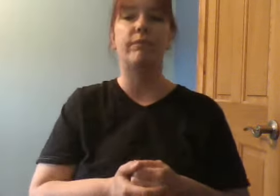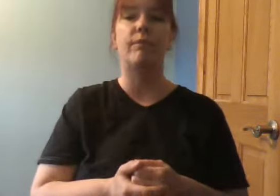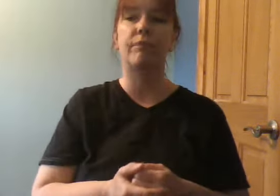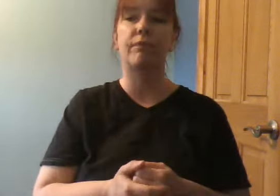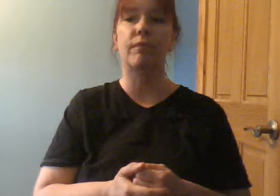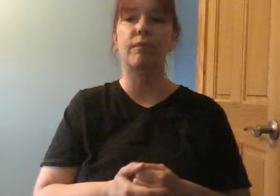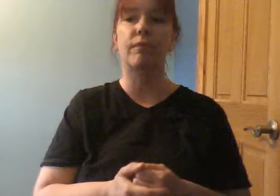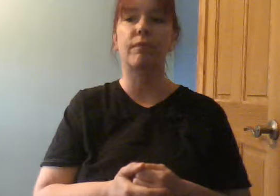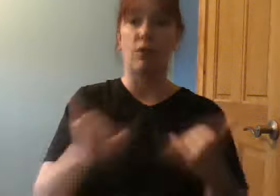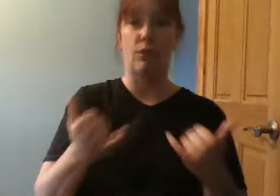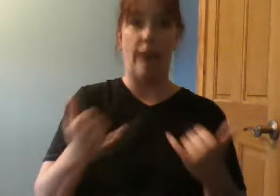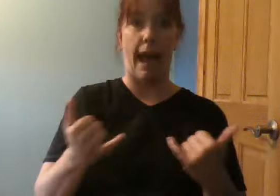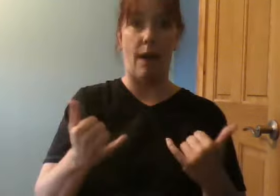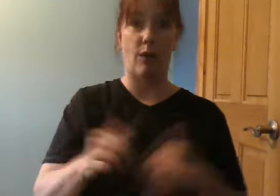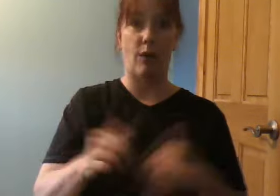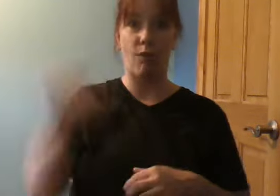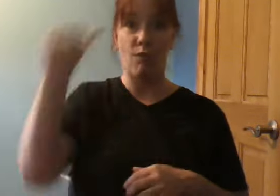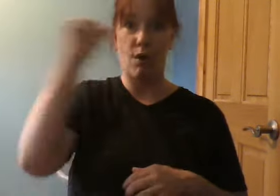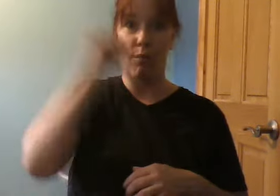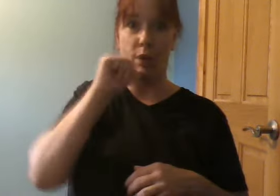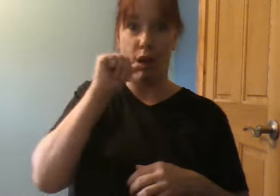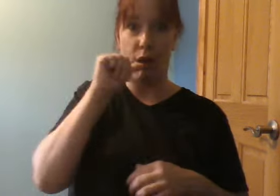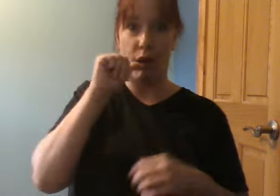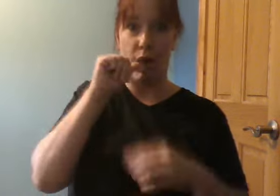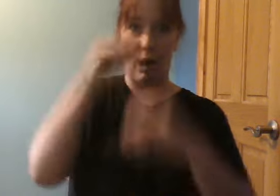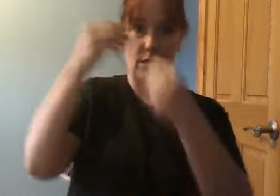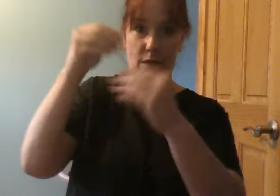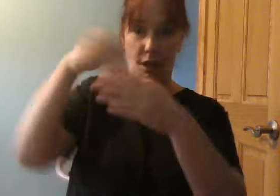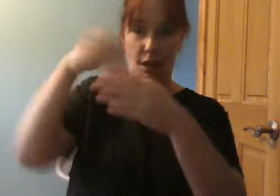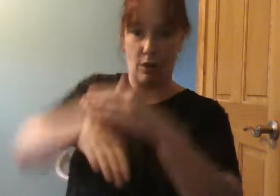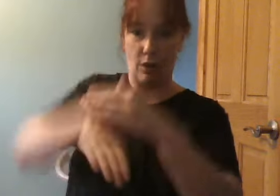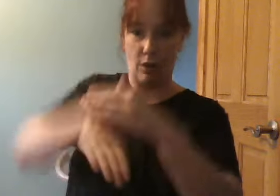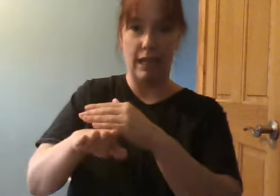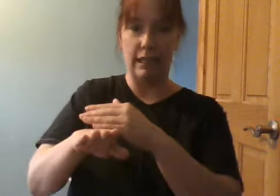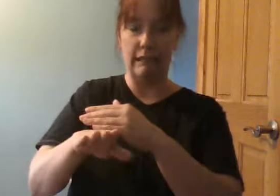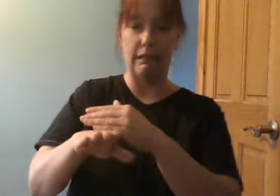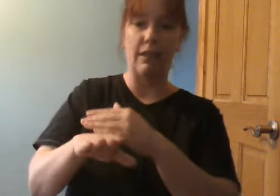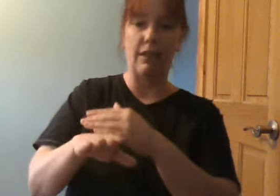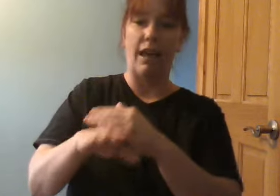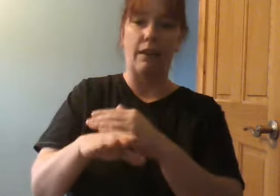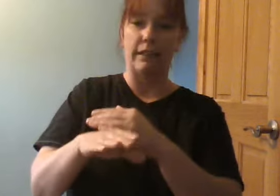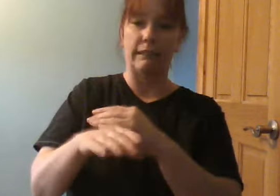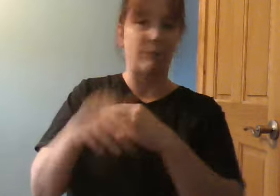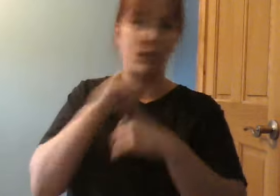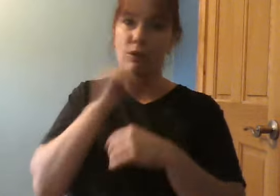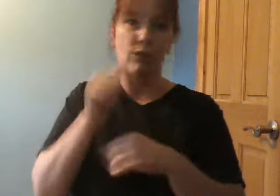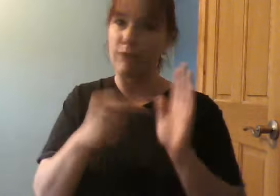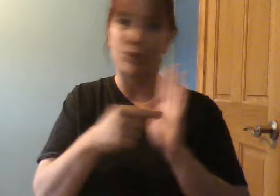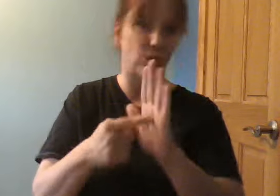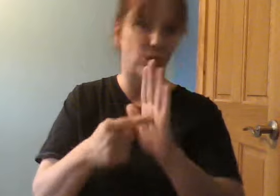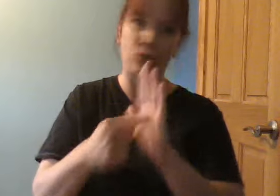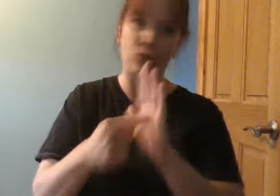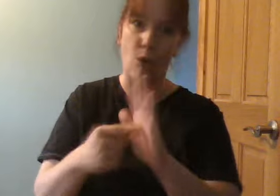at the pub, and you need to know that I'm over 18. Instead of showing you my driving license, which shows you that I know how to drive, what my name is,